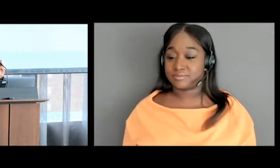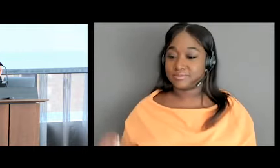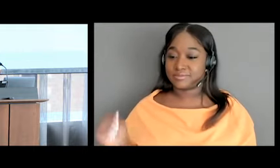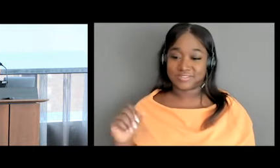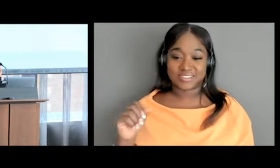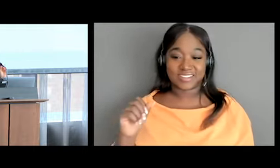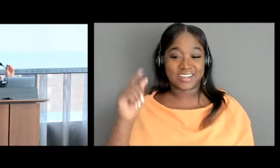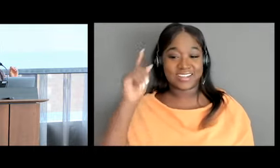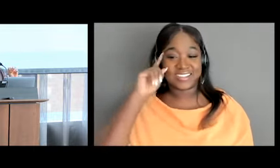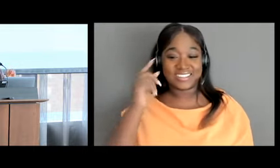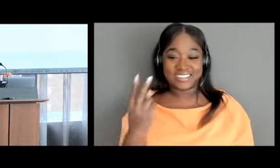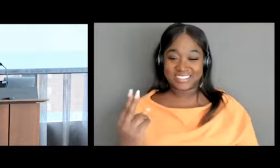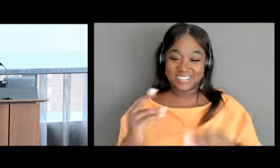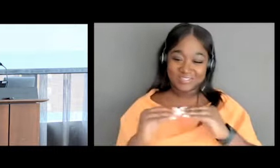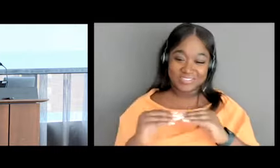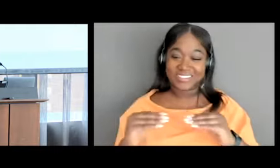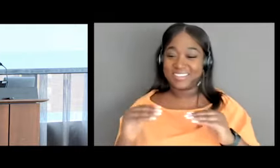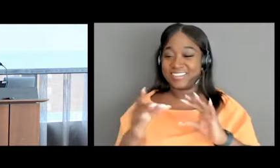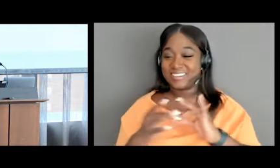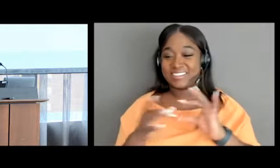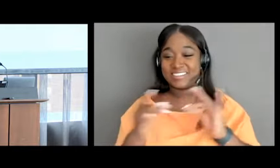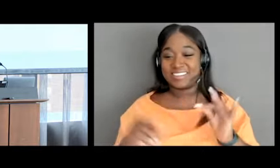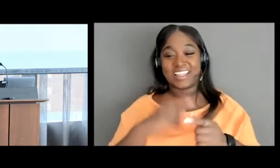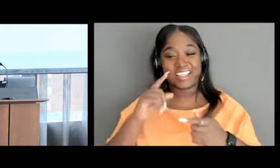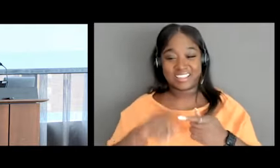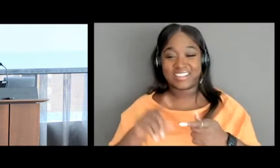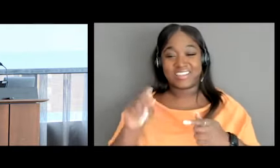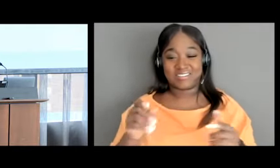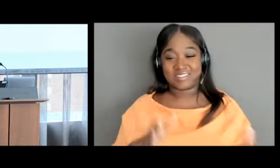comments. And then we do have to move on.